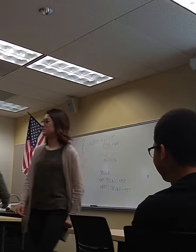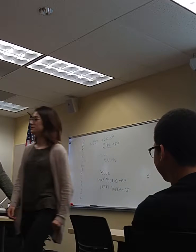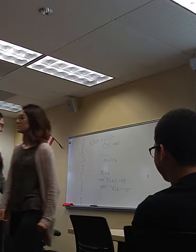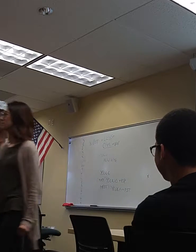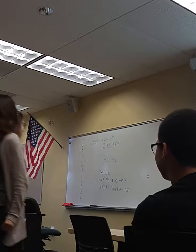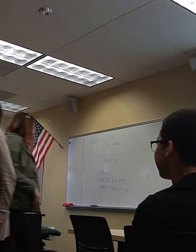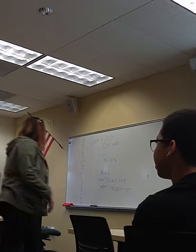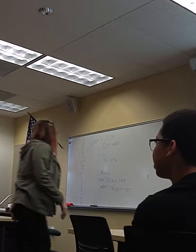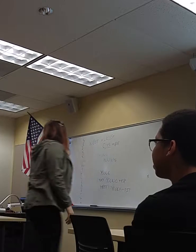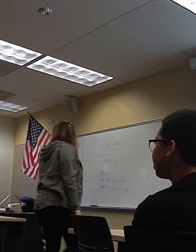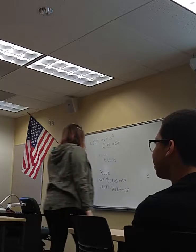Kristen.